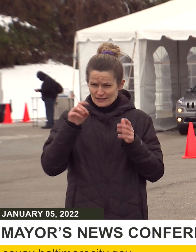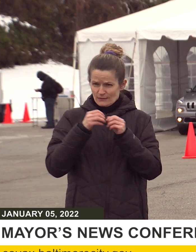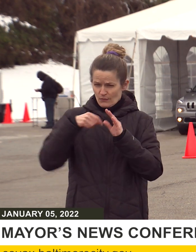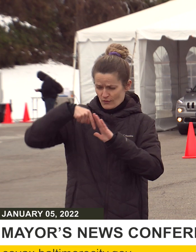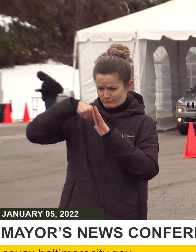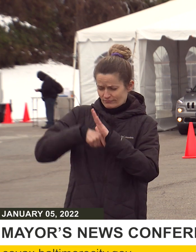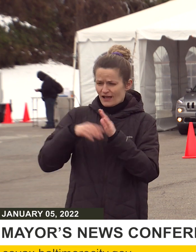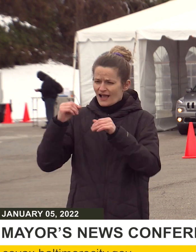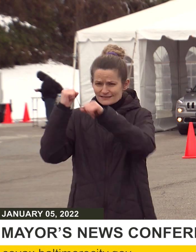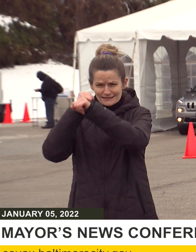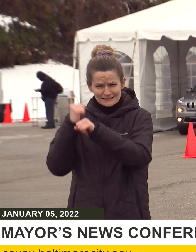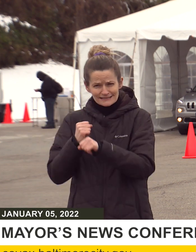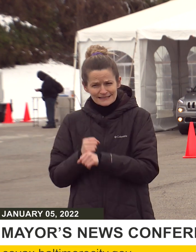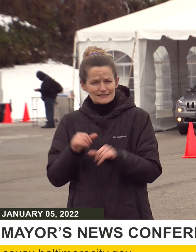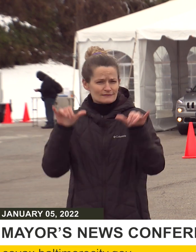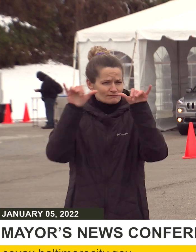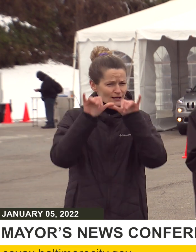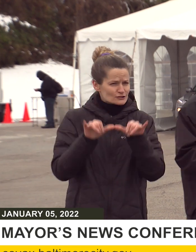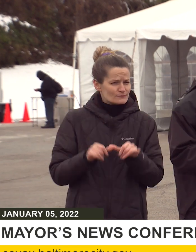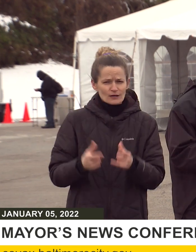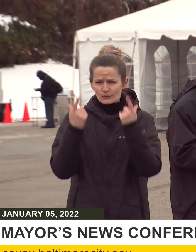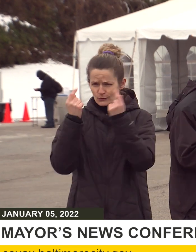D?